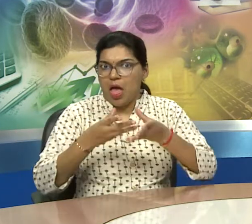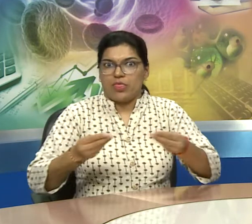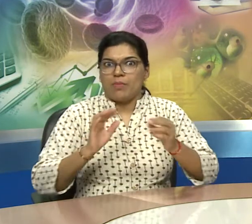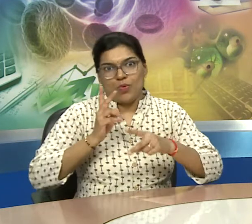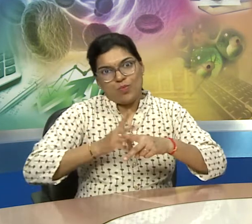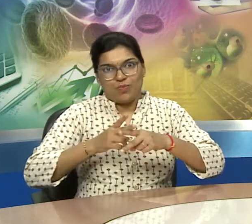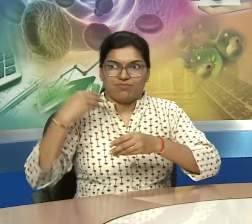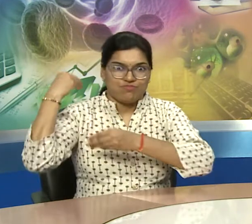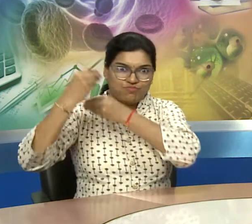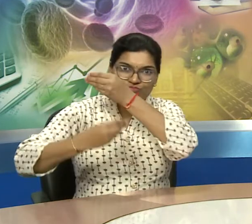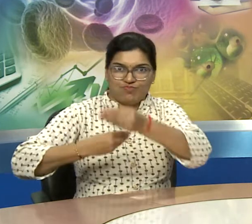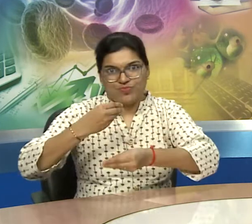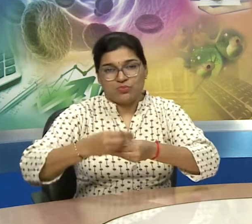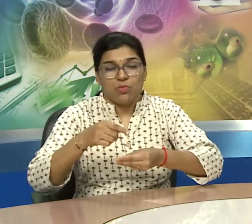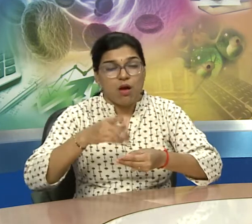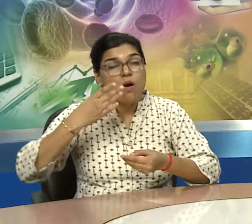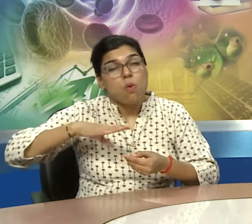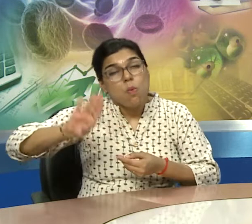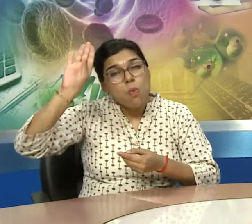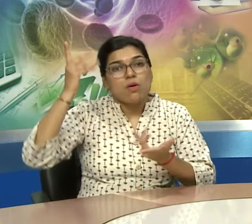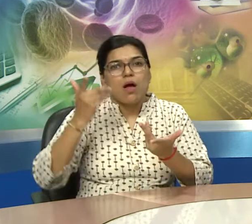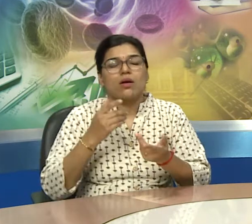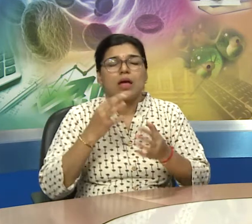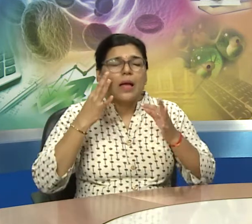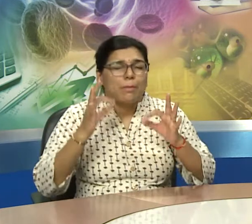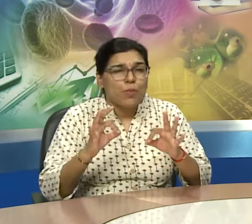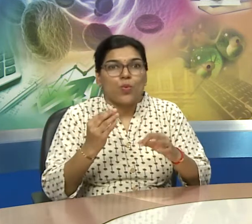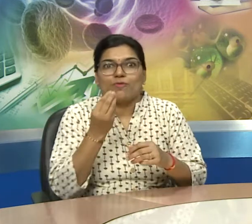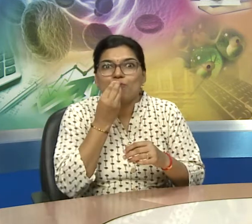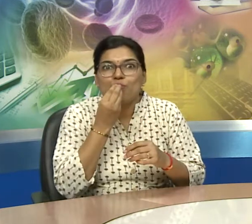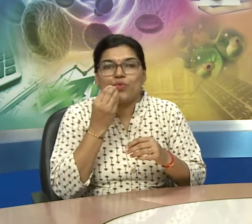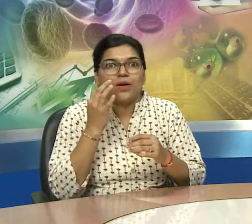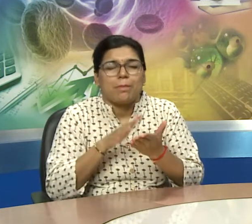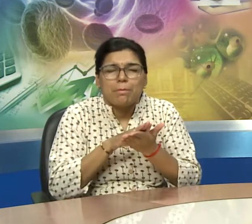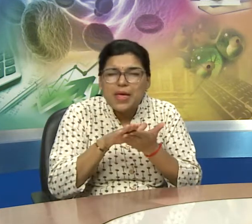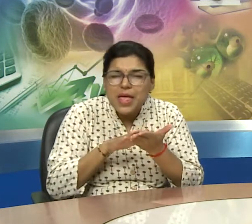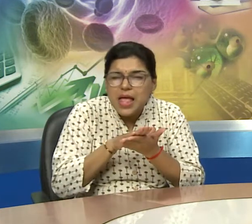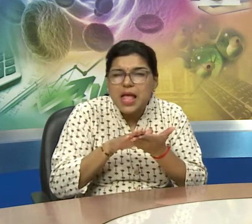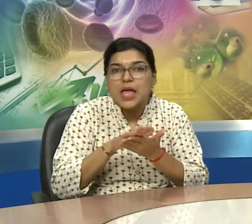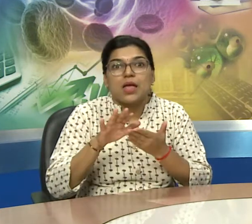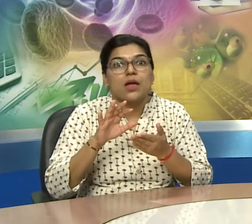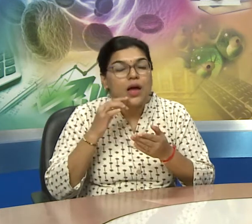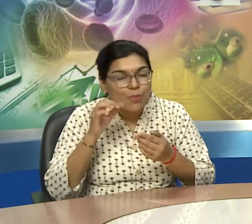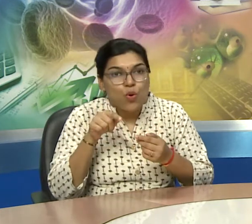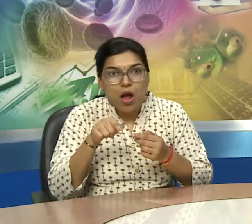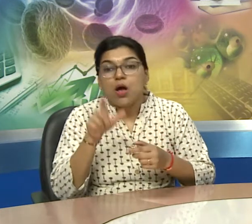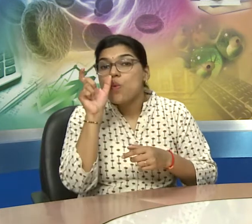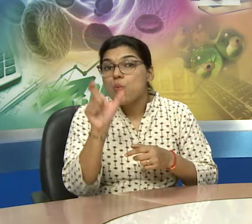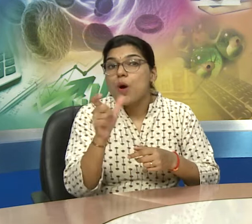evolved and practiced the traditional agriculture of